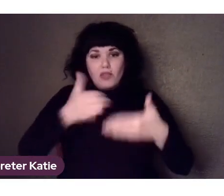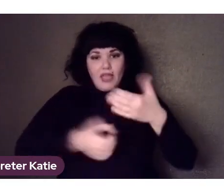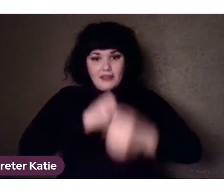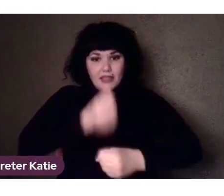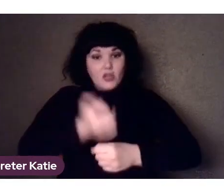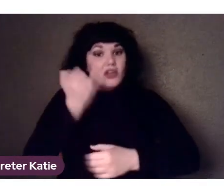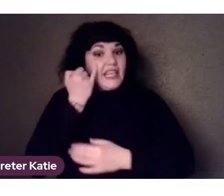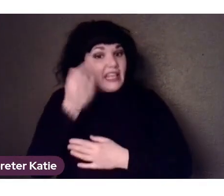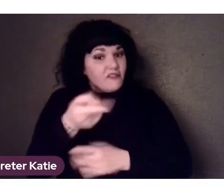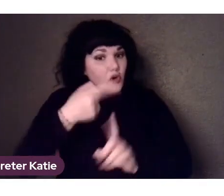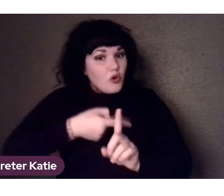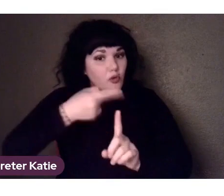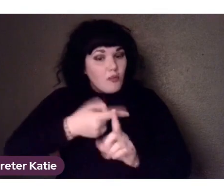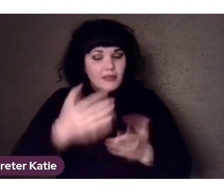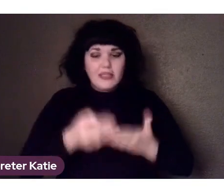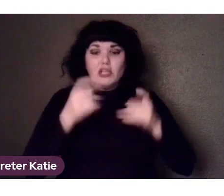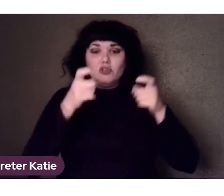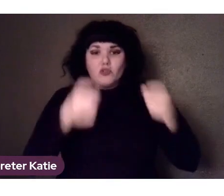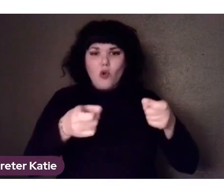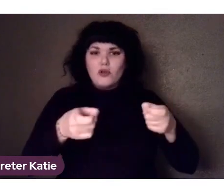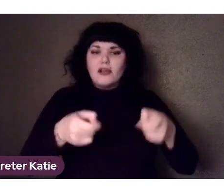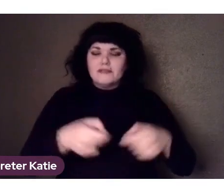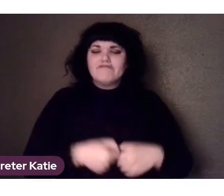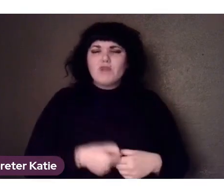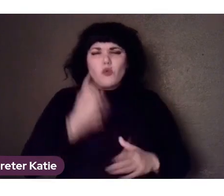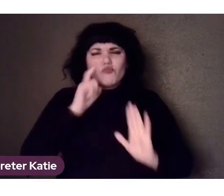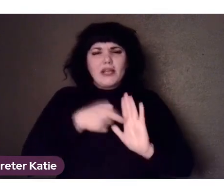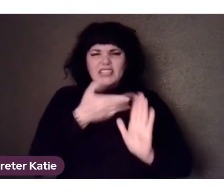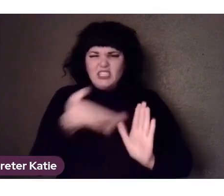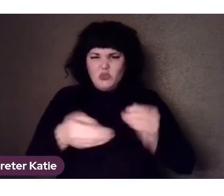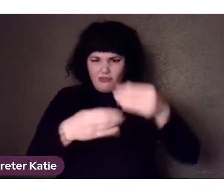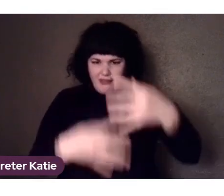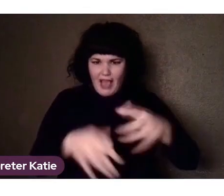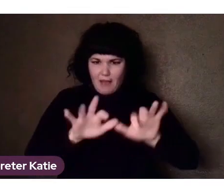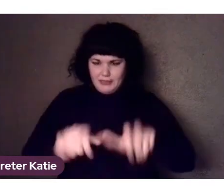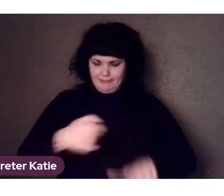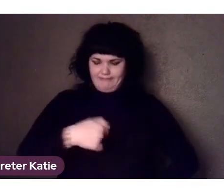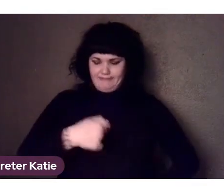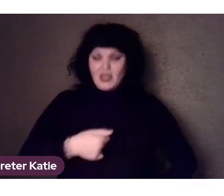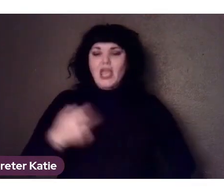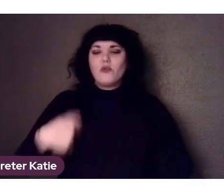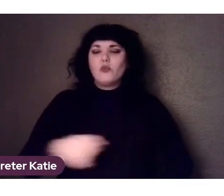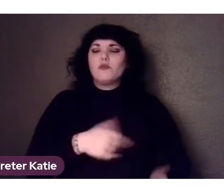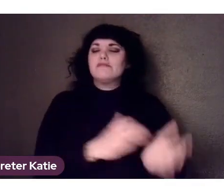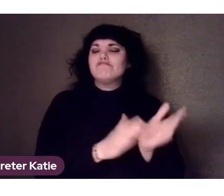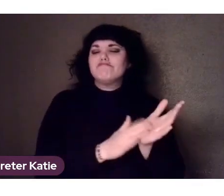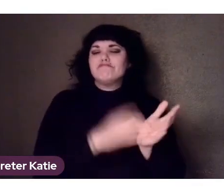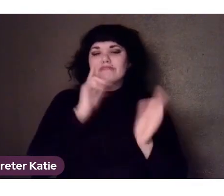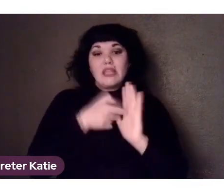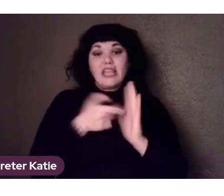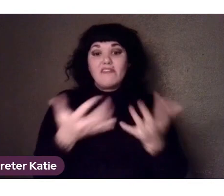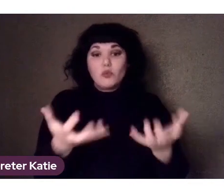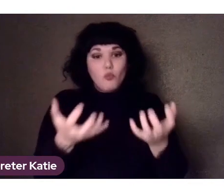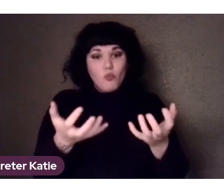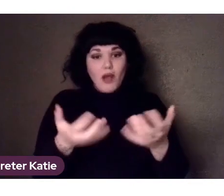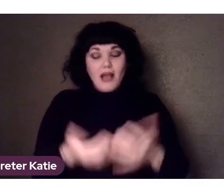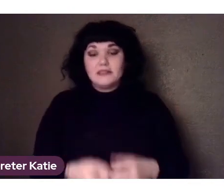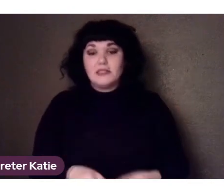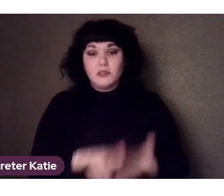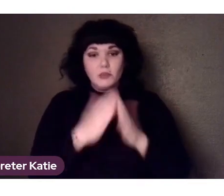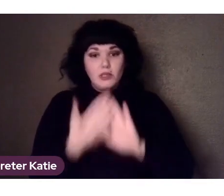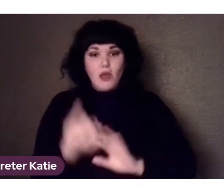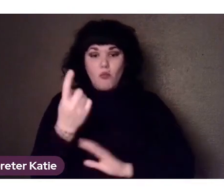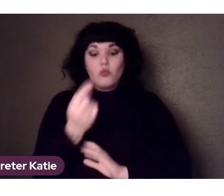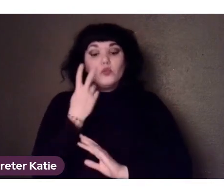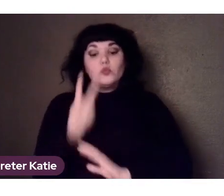let us shower you with love. If you're not, but you'd like to be one, don't let us hold you. You'll find the link in the comments.